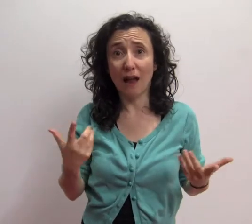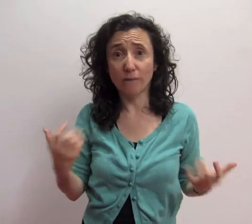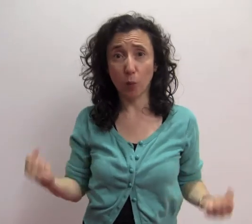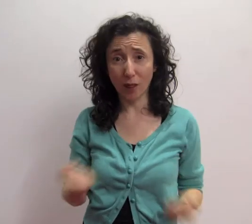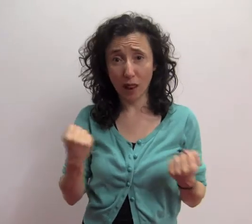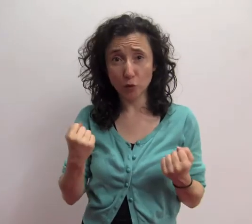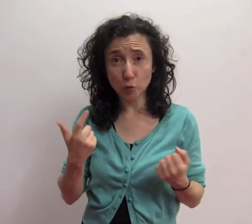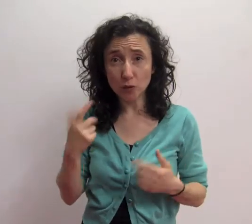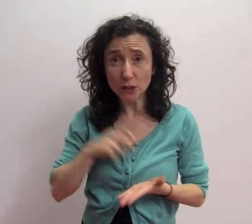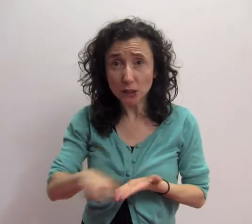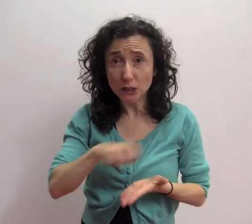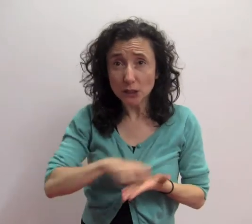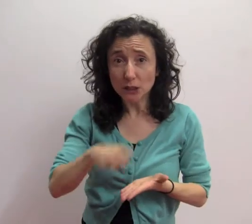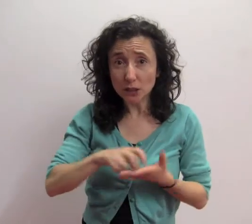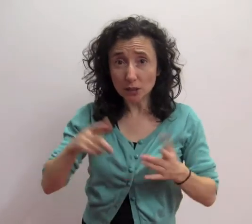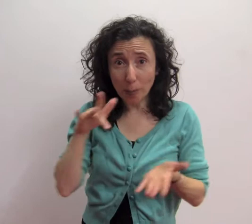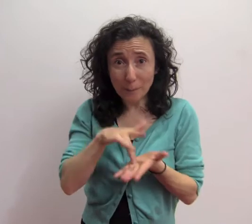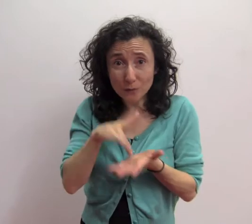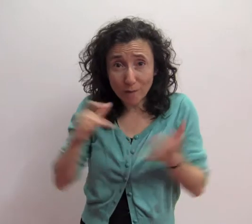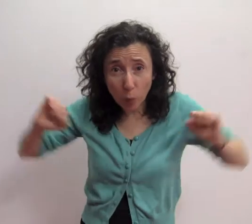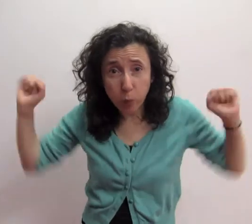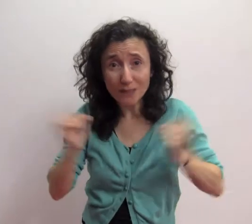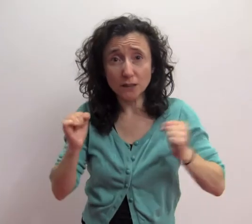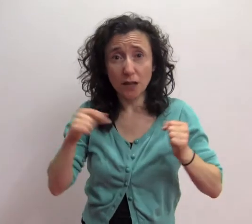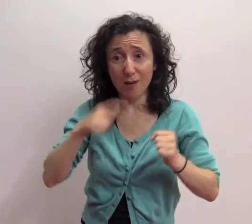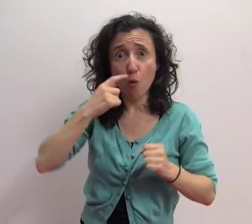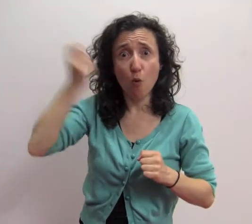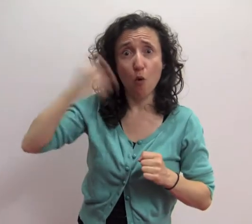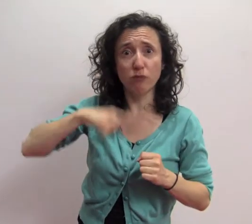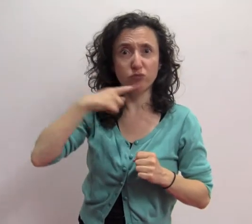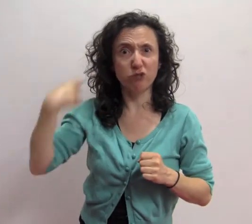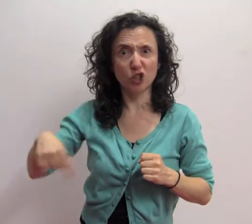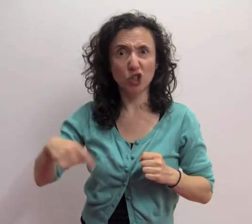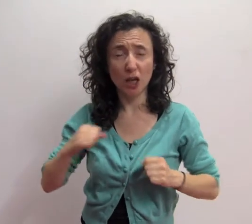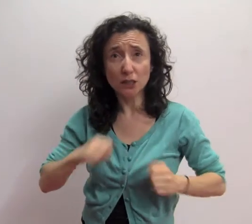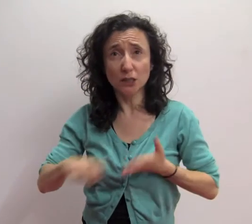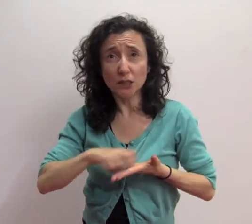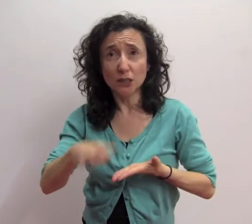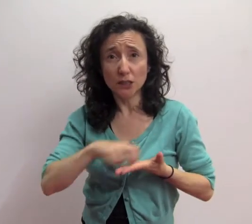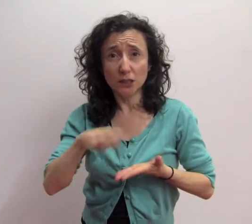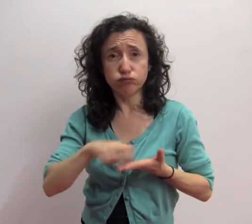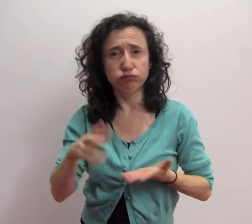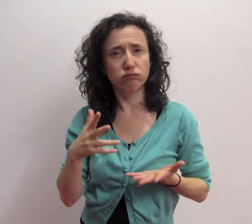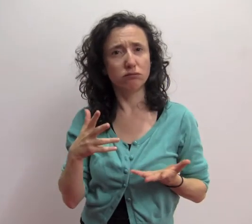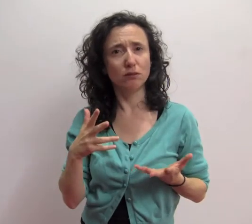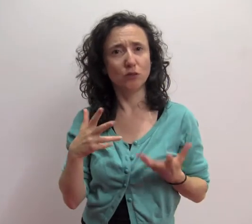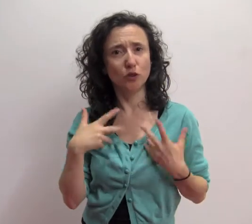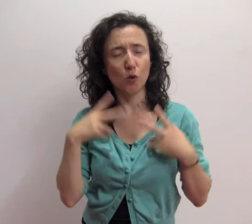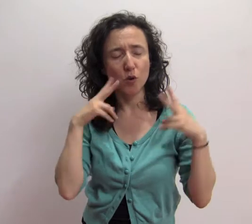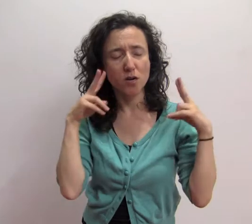through the forest. Does she have the will to carry on when she's in the middle of winter through the Ukraine or Russia? Does she have